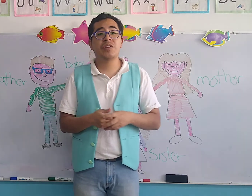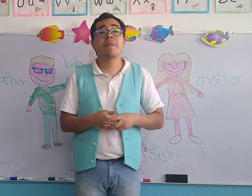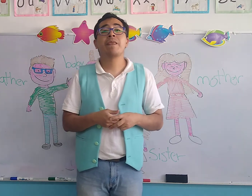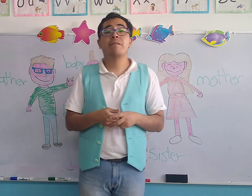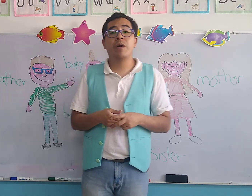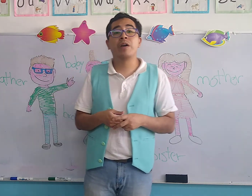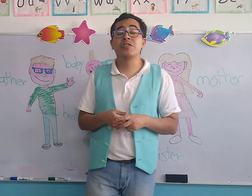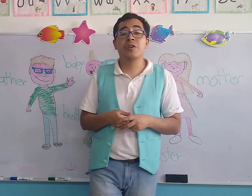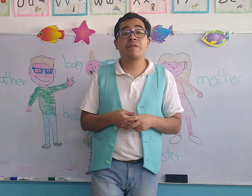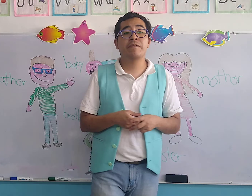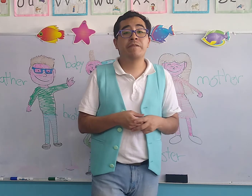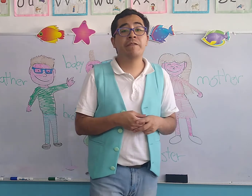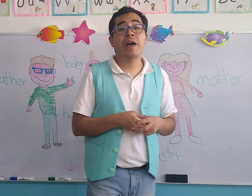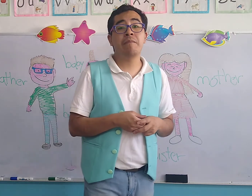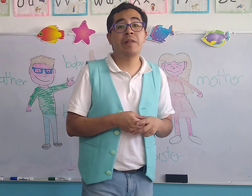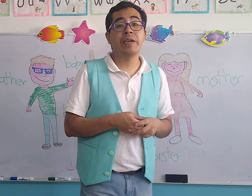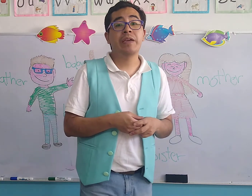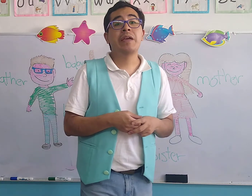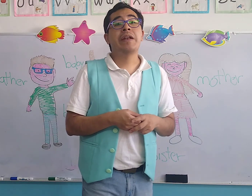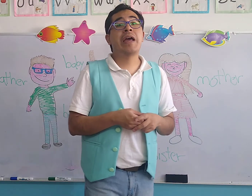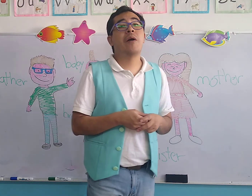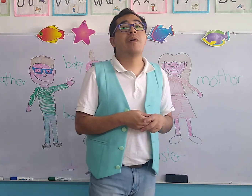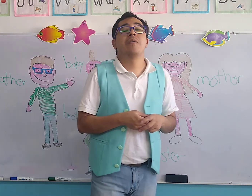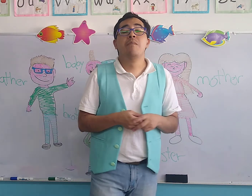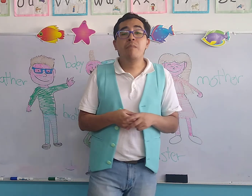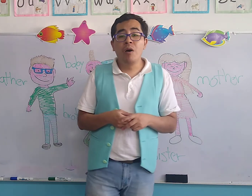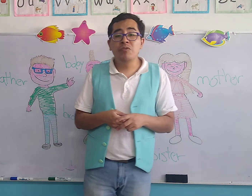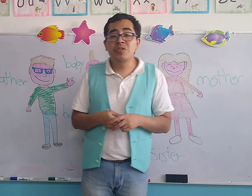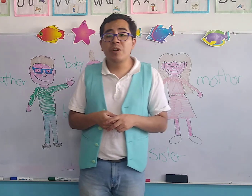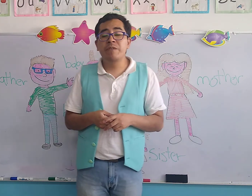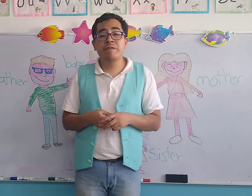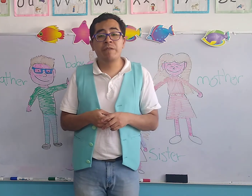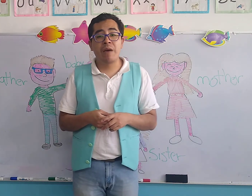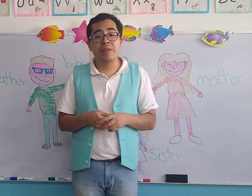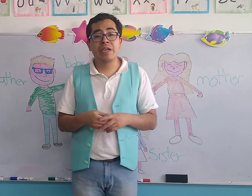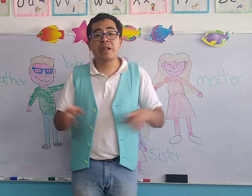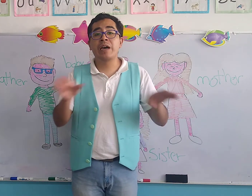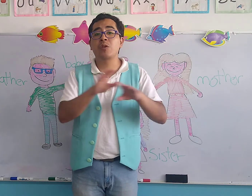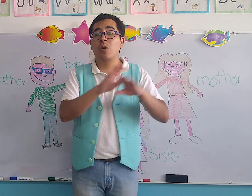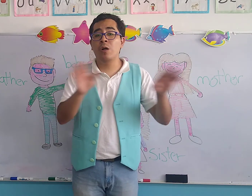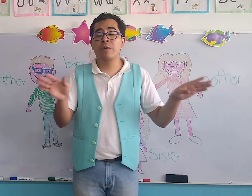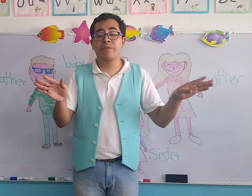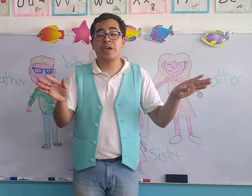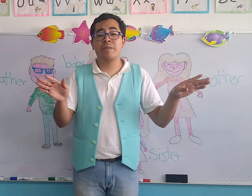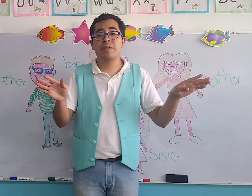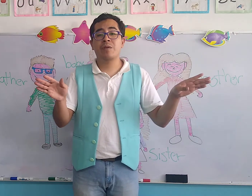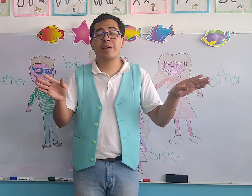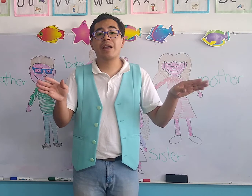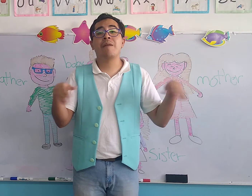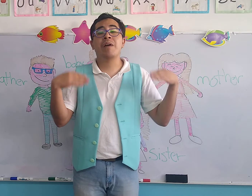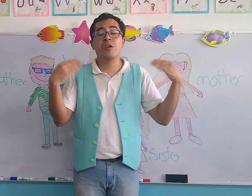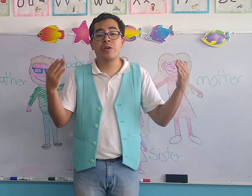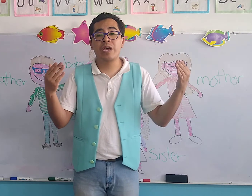interesting, parts of the family. Now, most of the family, not all of them, okay, la